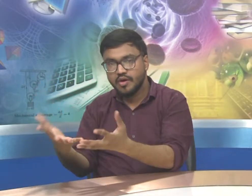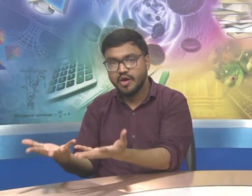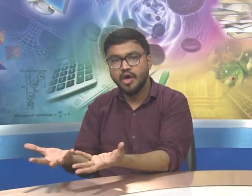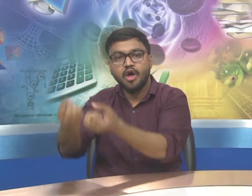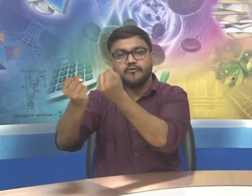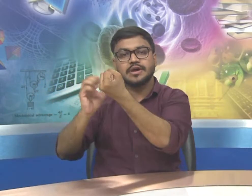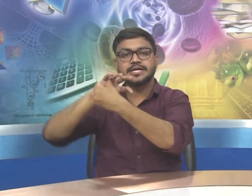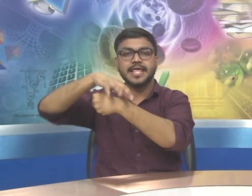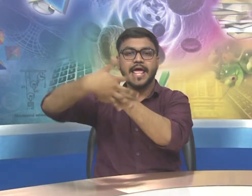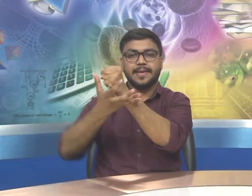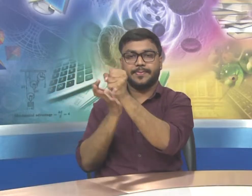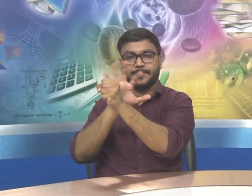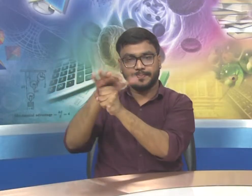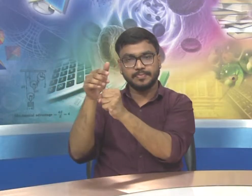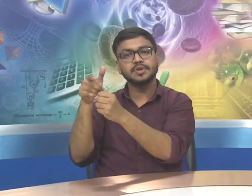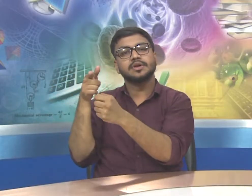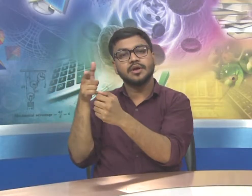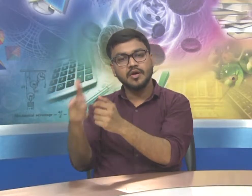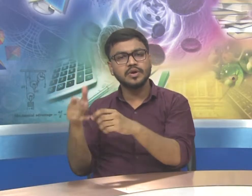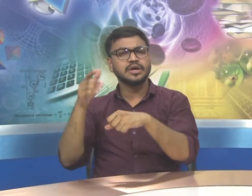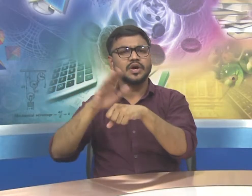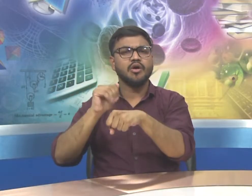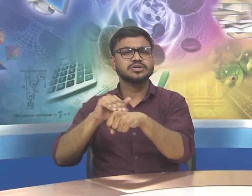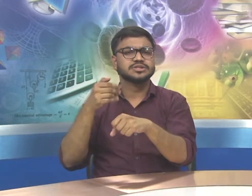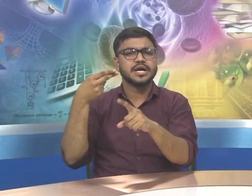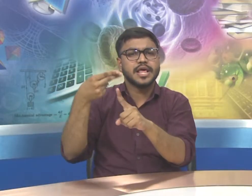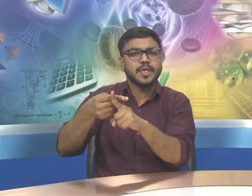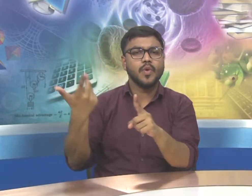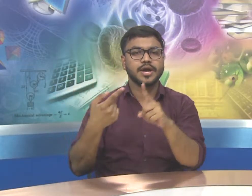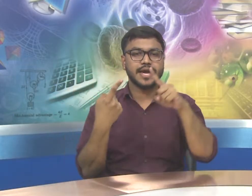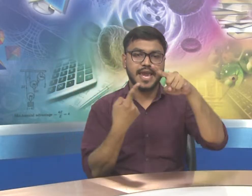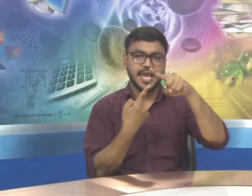This current is called tunneling current.